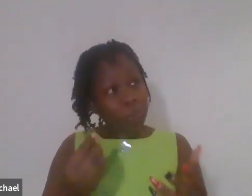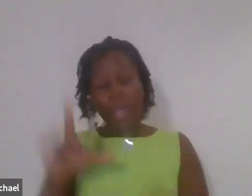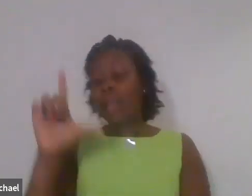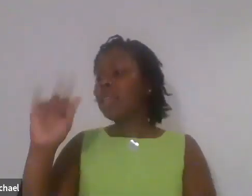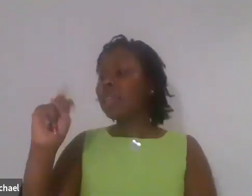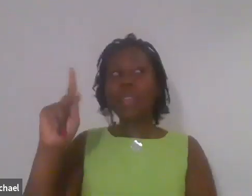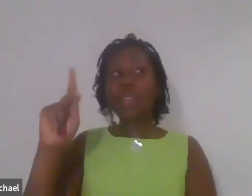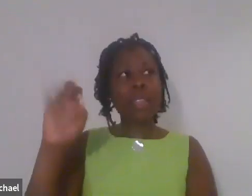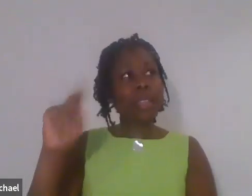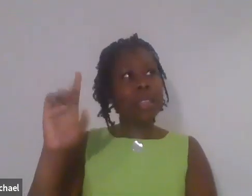Yeah. LinkedIn. In